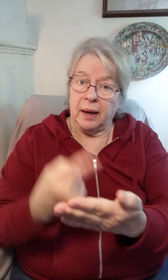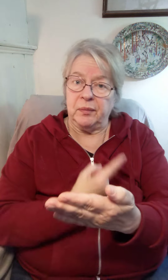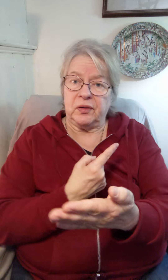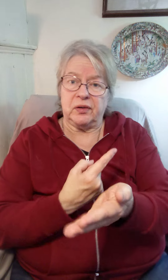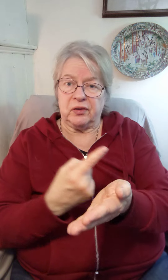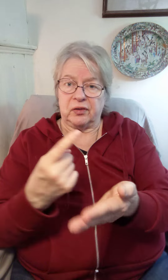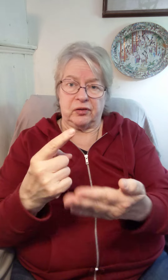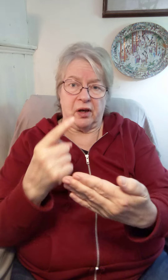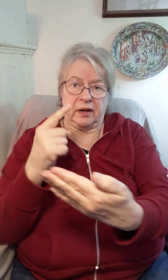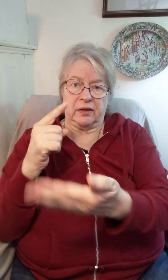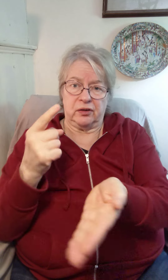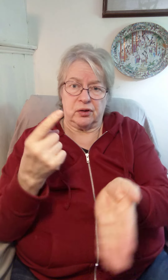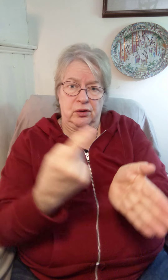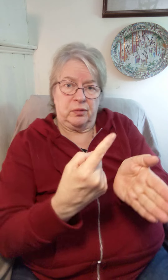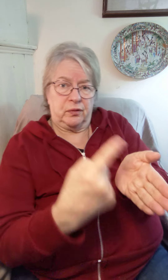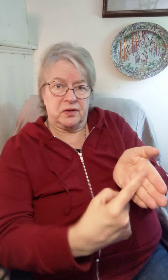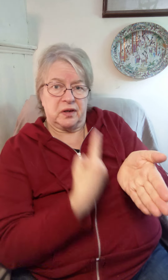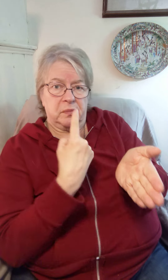Sometimes, this is a sign I didn't show you before,